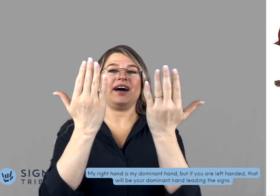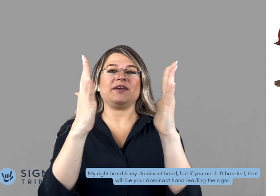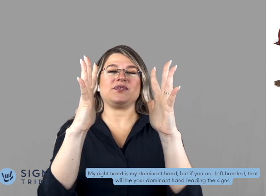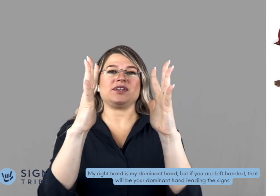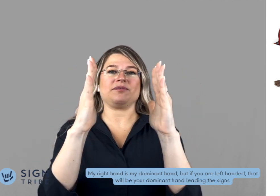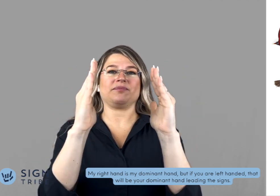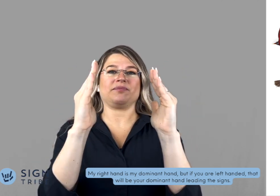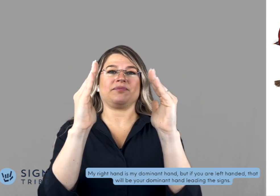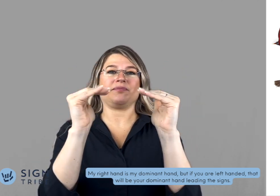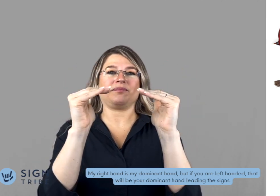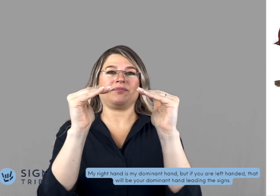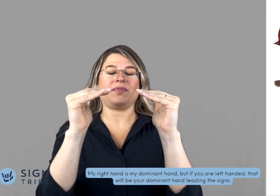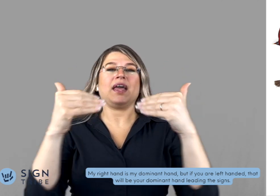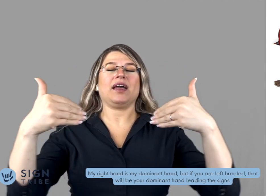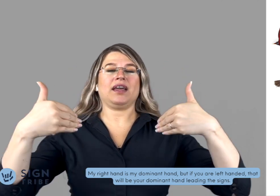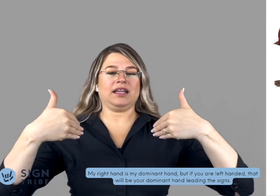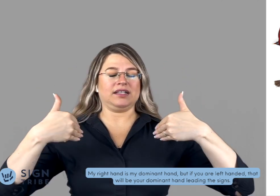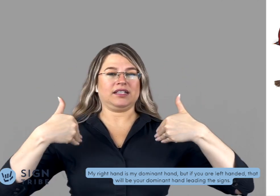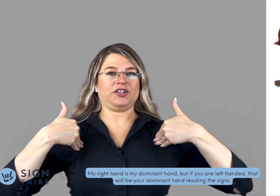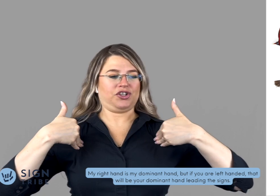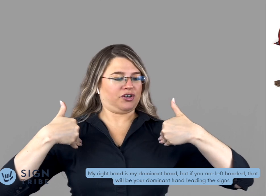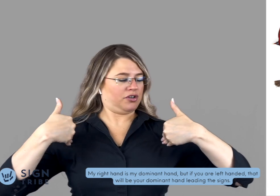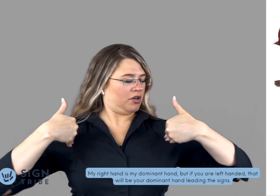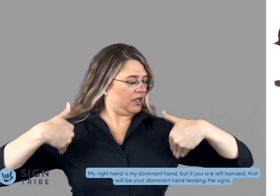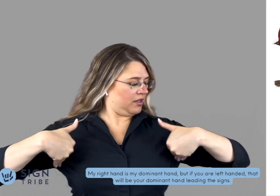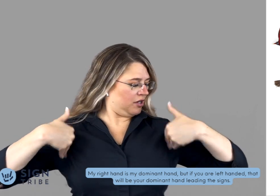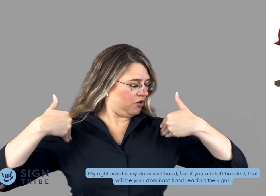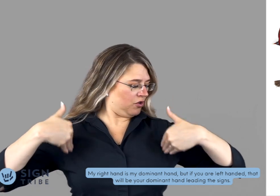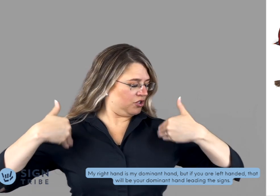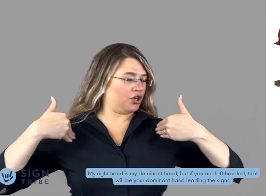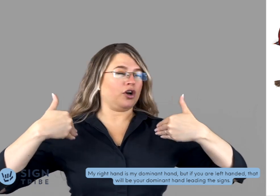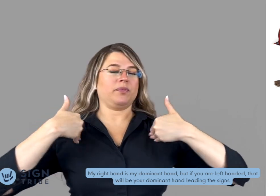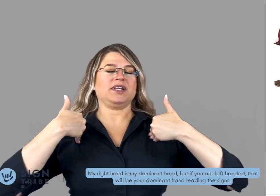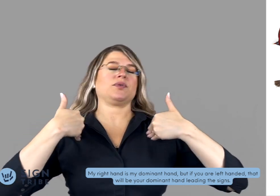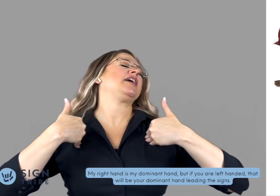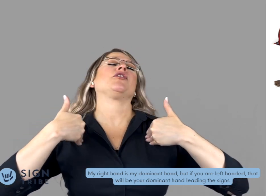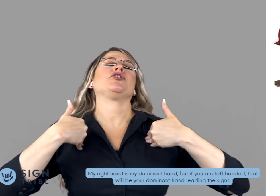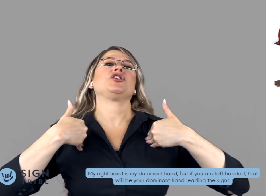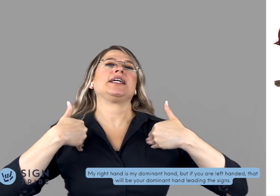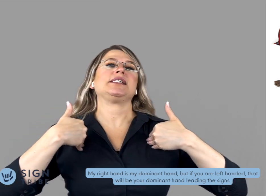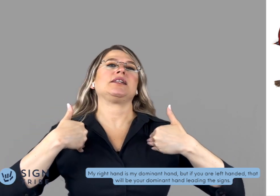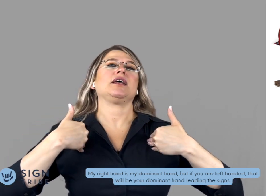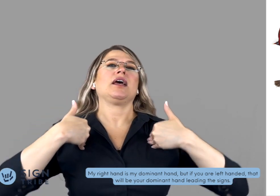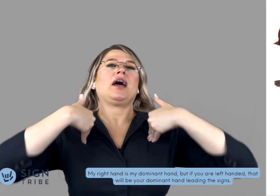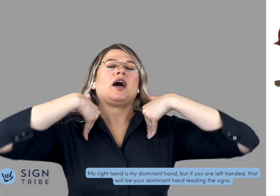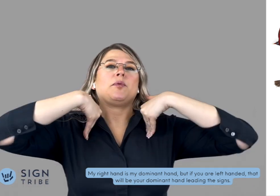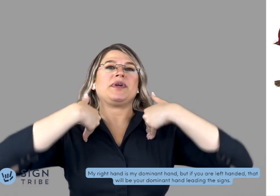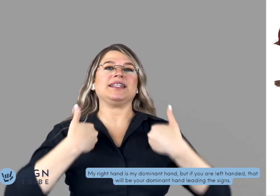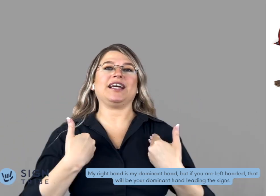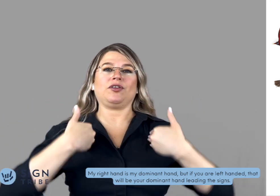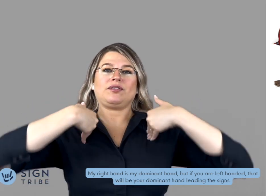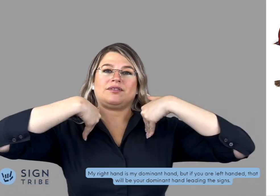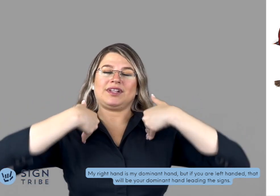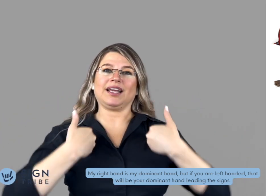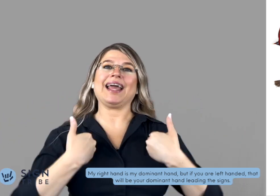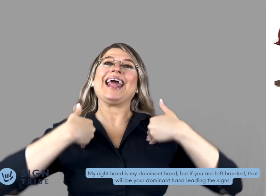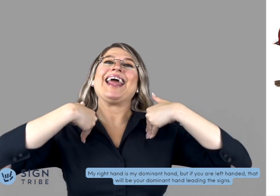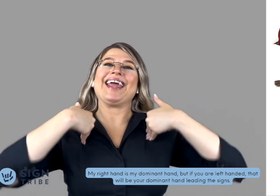5s and touch your, close to your armpits right here on your chest, up and down.